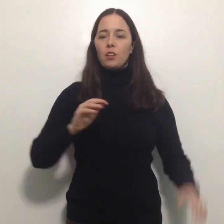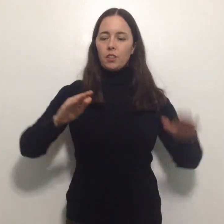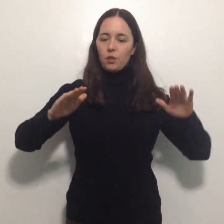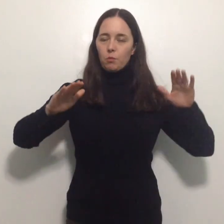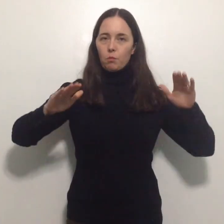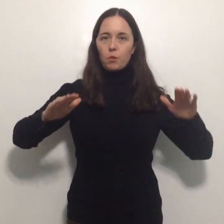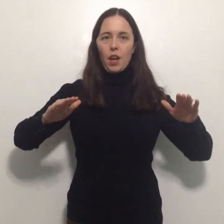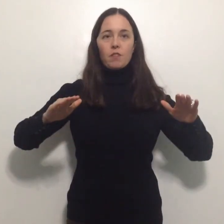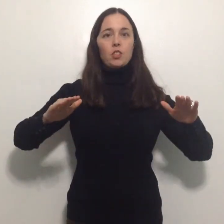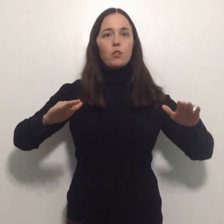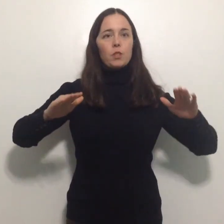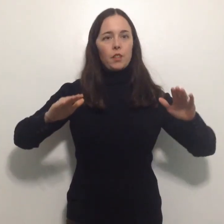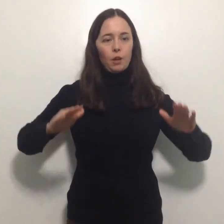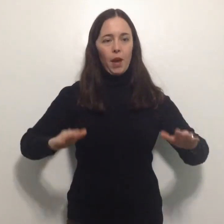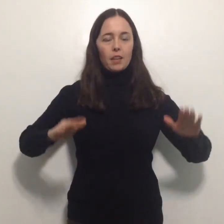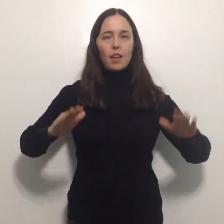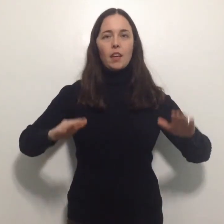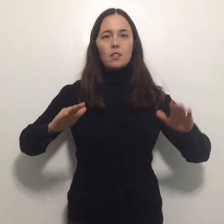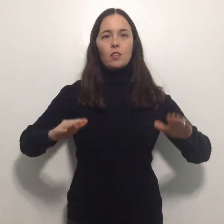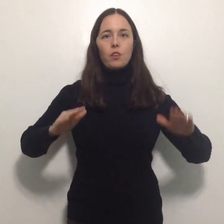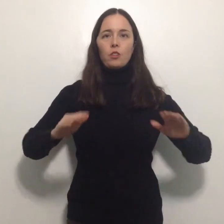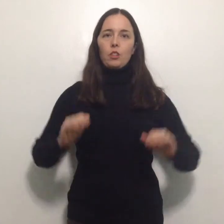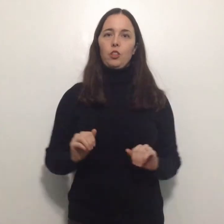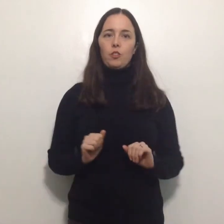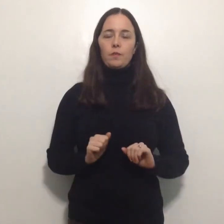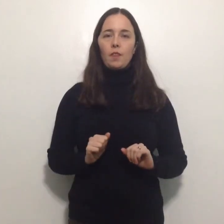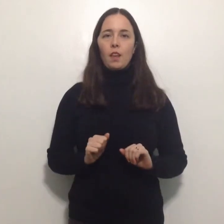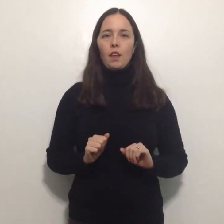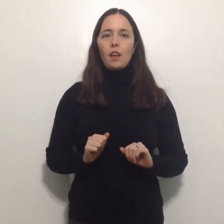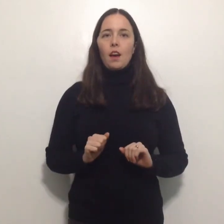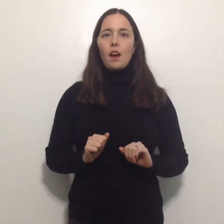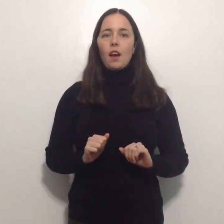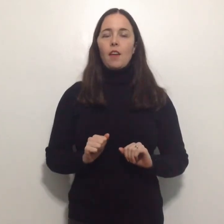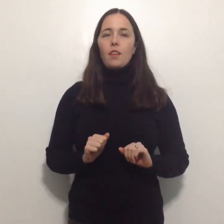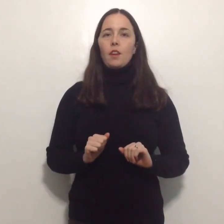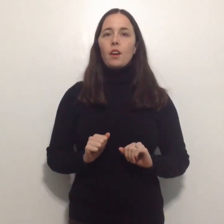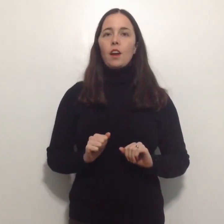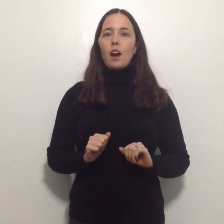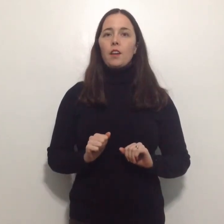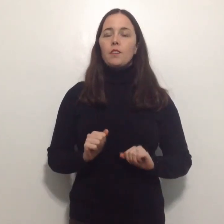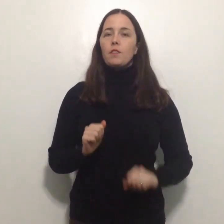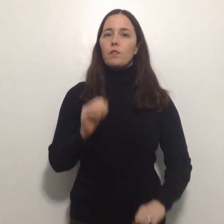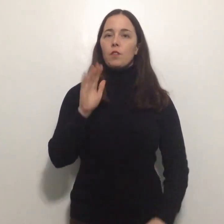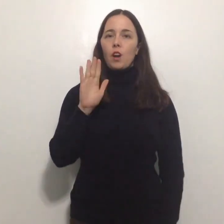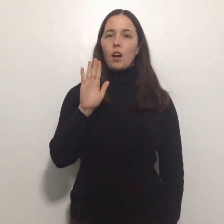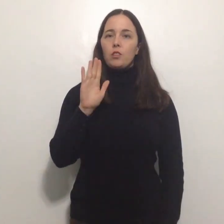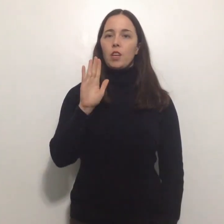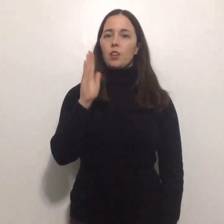child. Have the children pretend they are patting the heads of other little children. And then God. For God, you take your